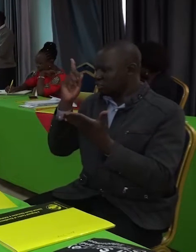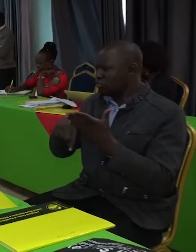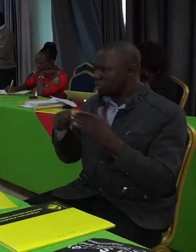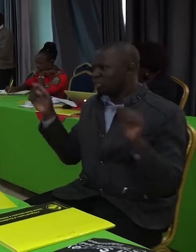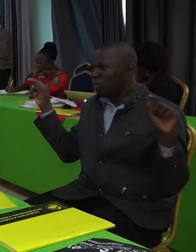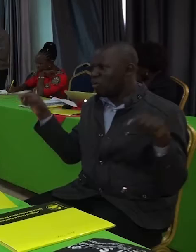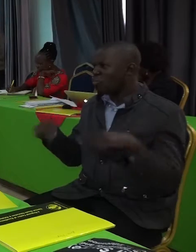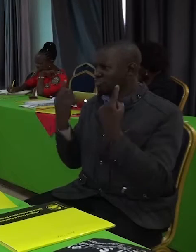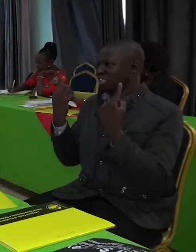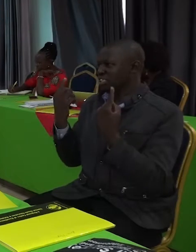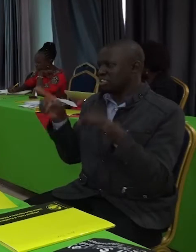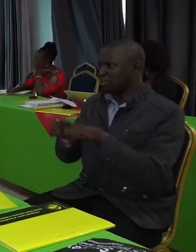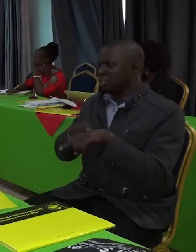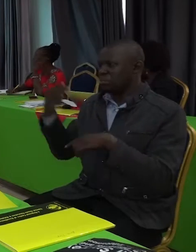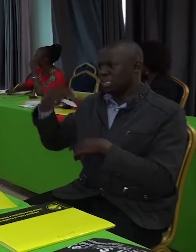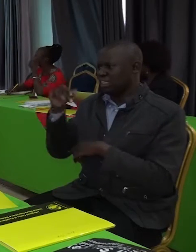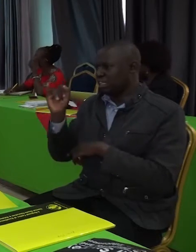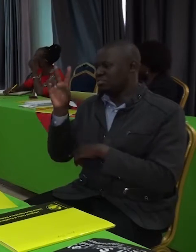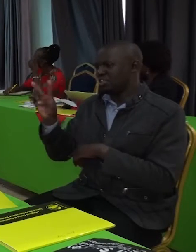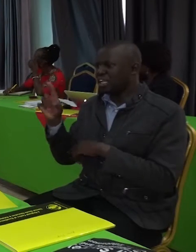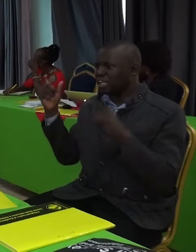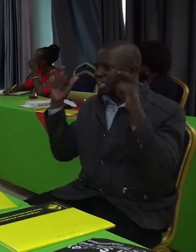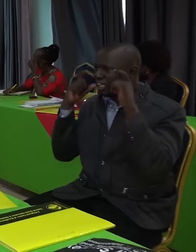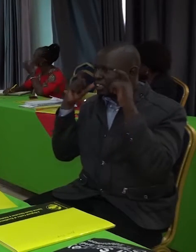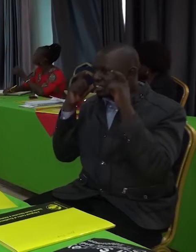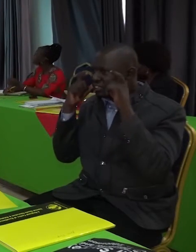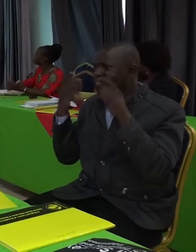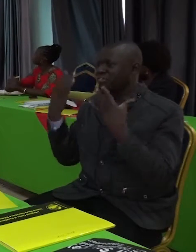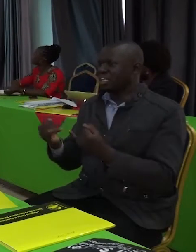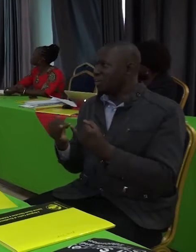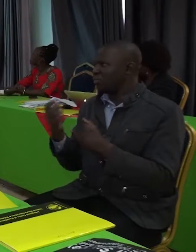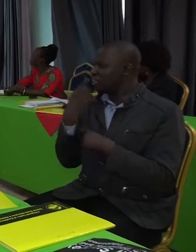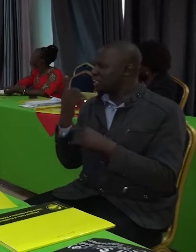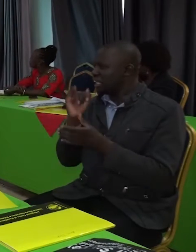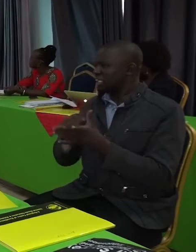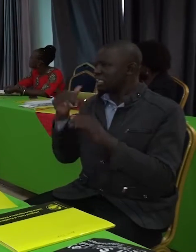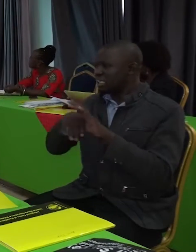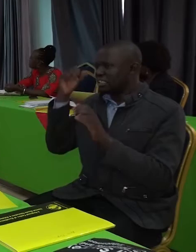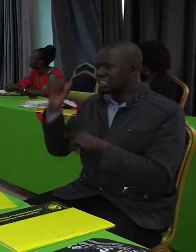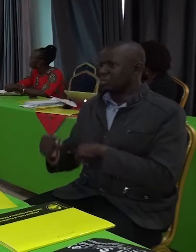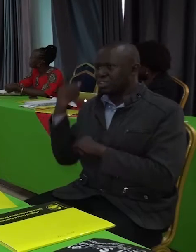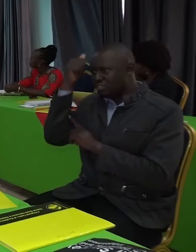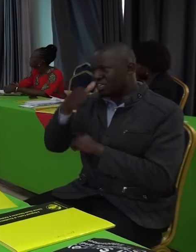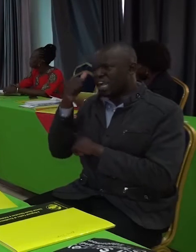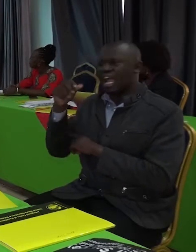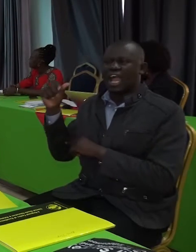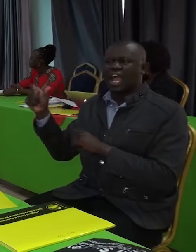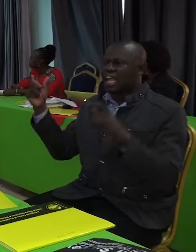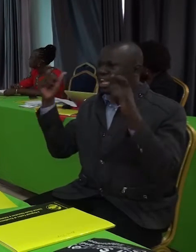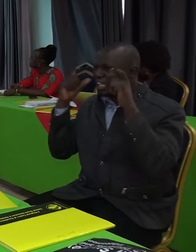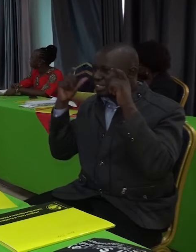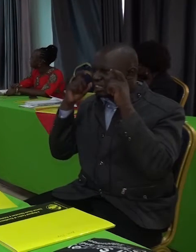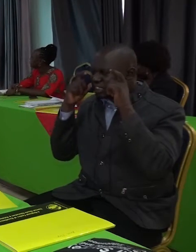groups, HIV/AIDS orphans. Zachary, in South Africa, the issue of HIV/AIDS orphans